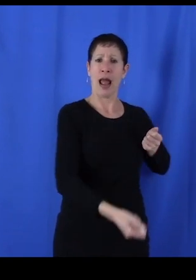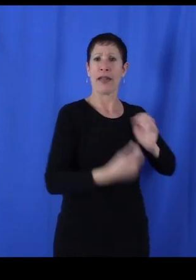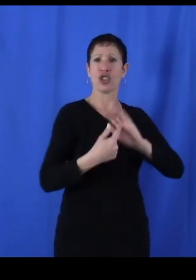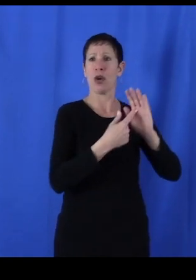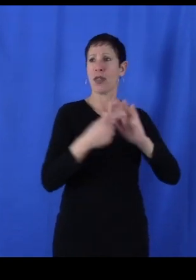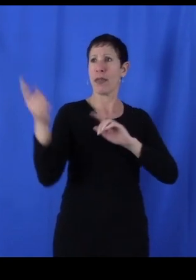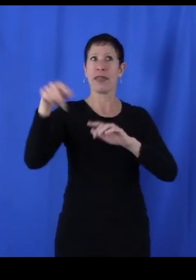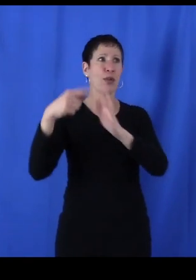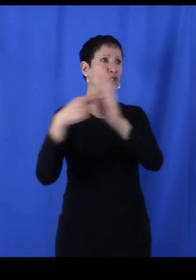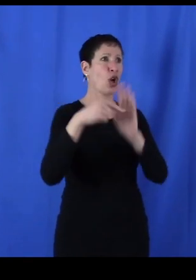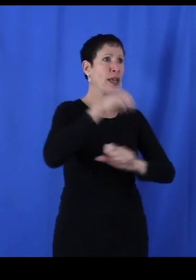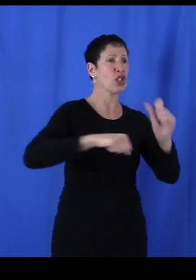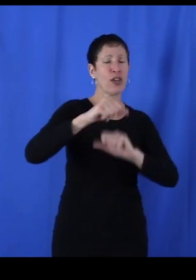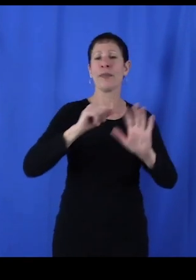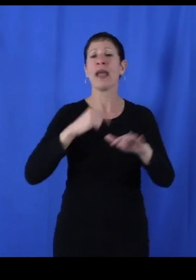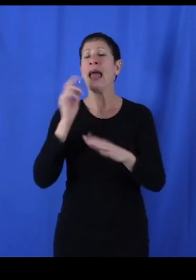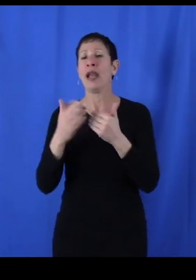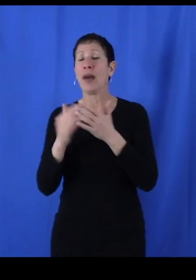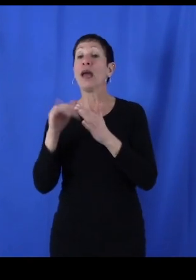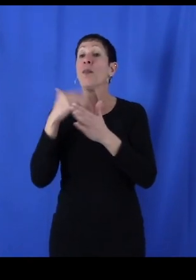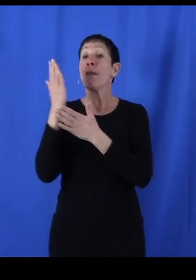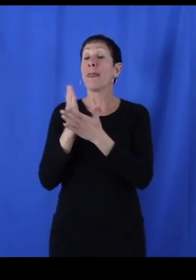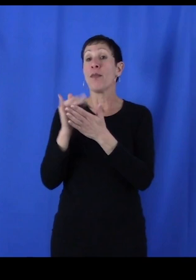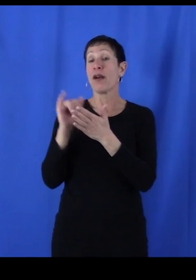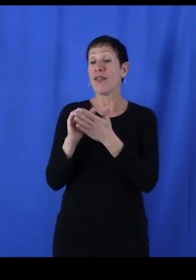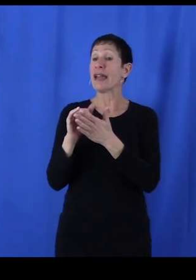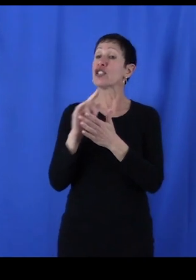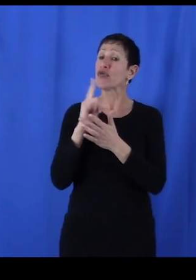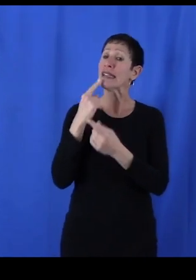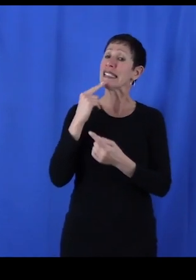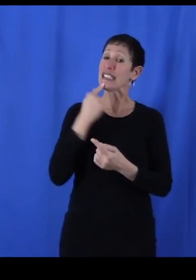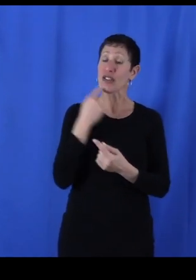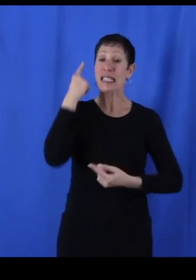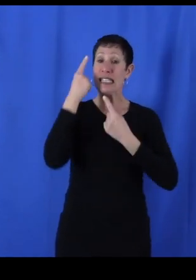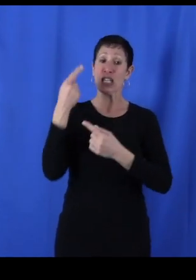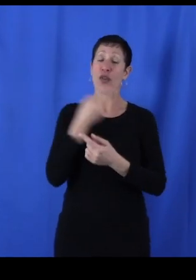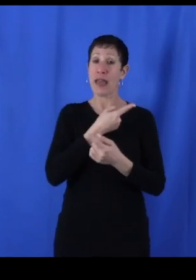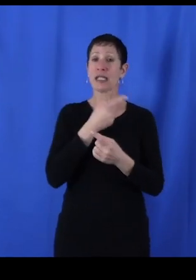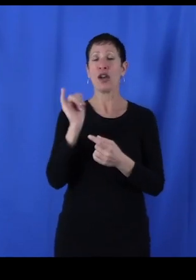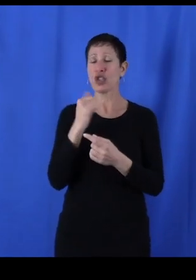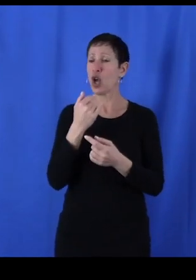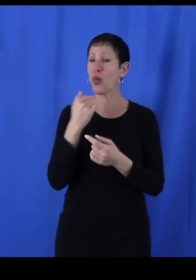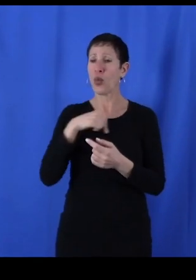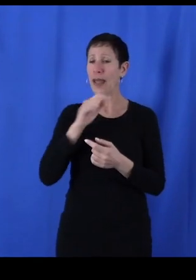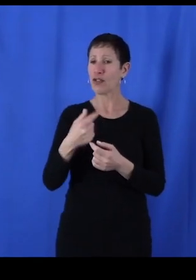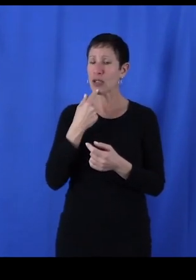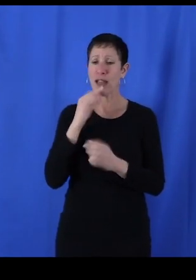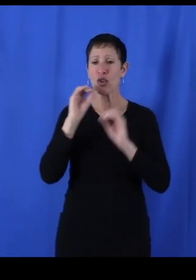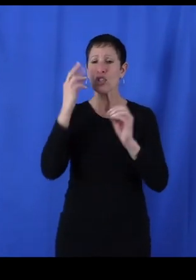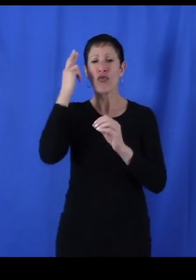screen. So again, part of it is to take seriously this and also to say there's no reason why this